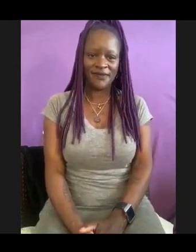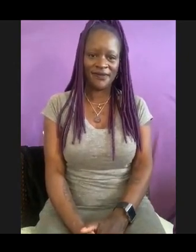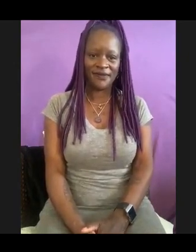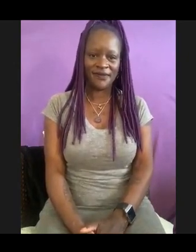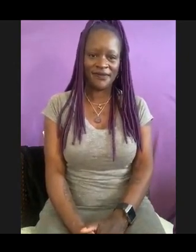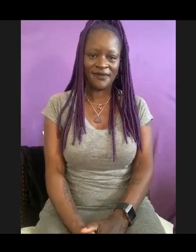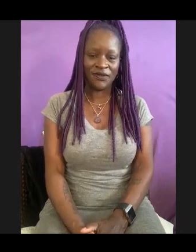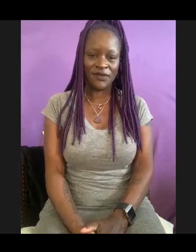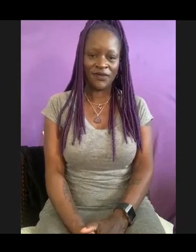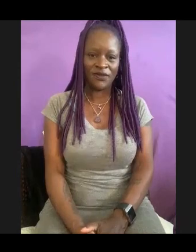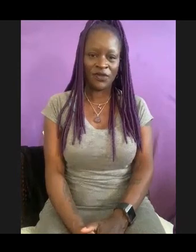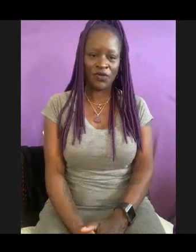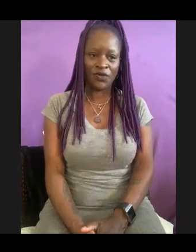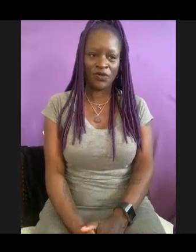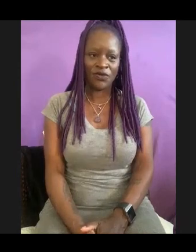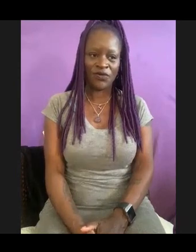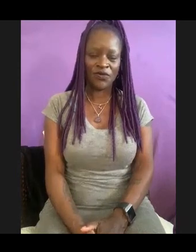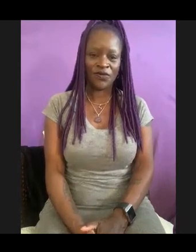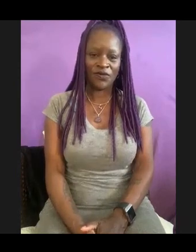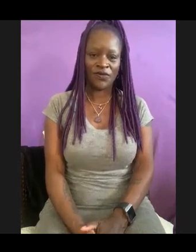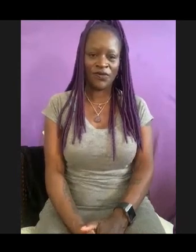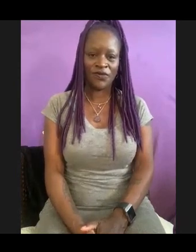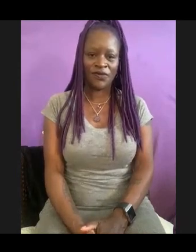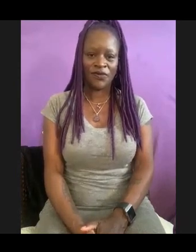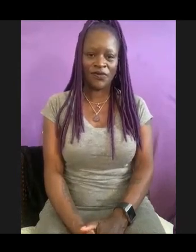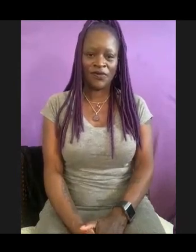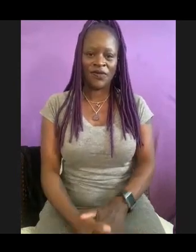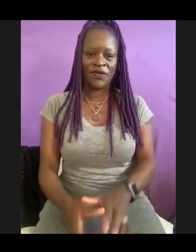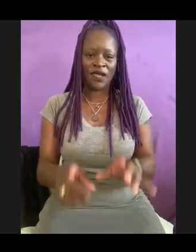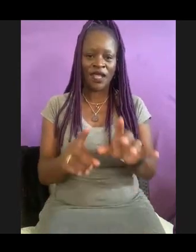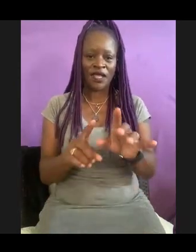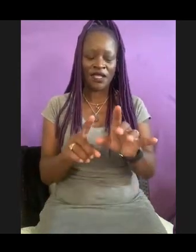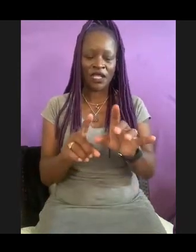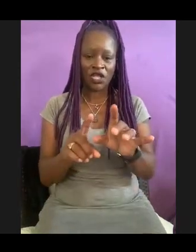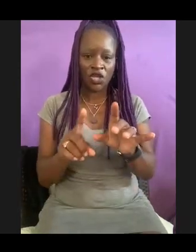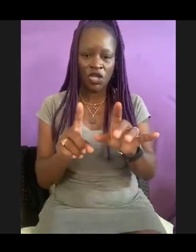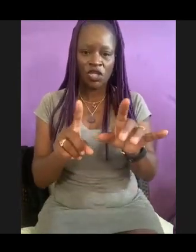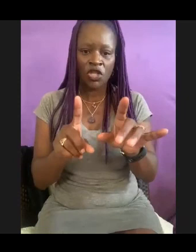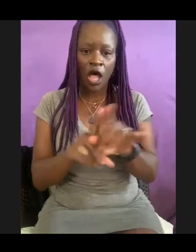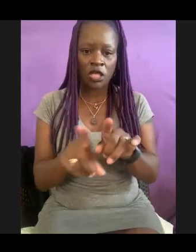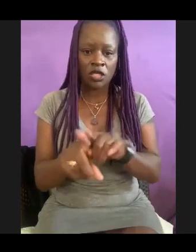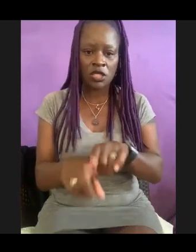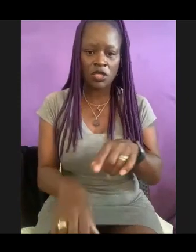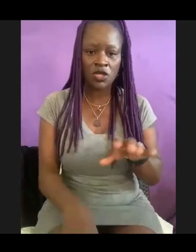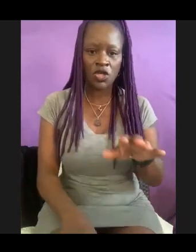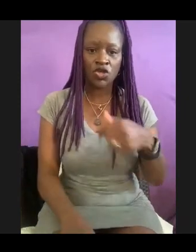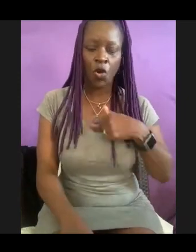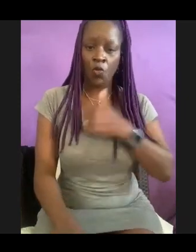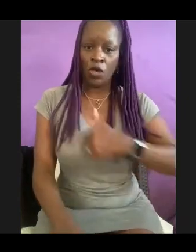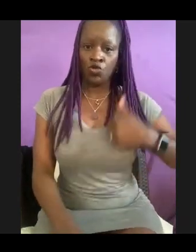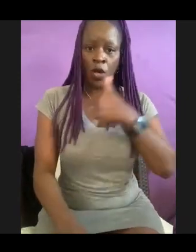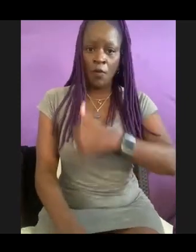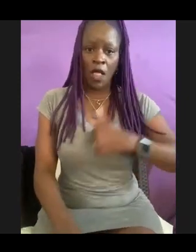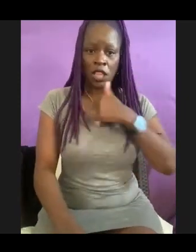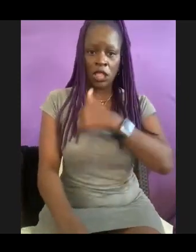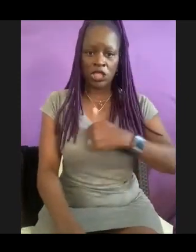And with that, I will also still go on and please apologize for not